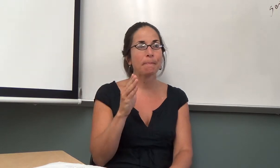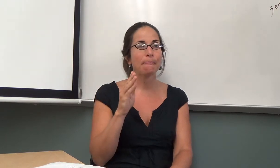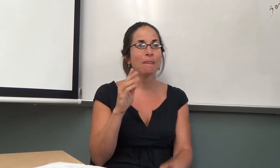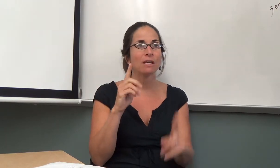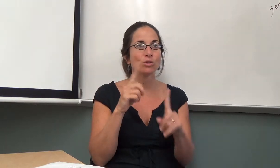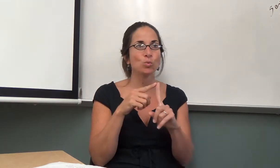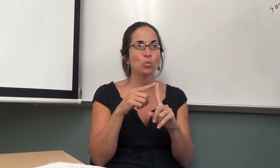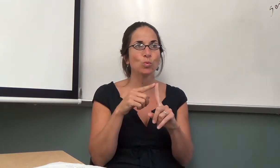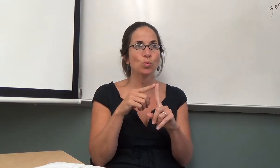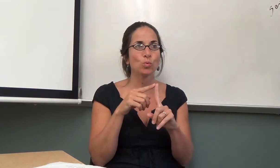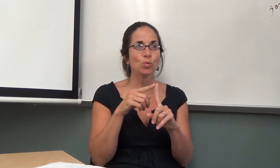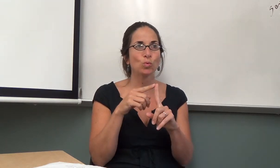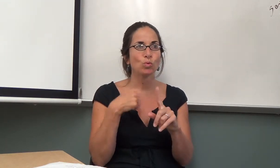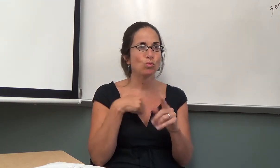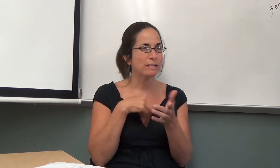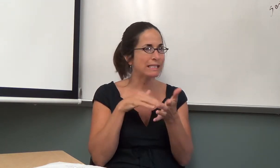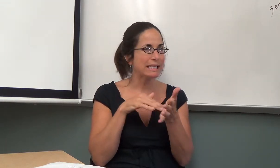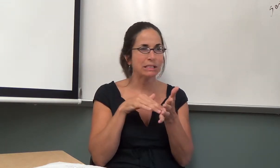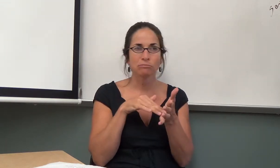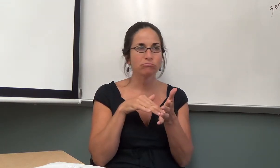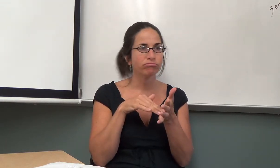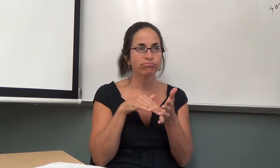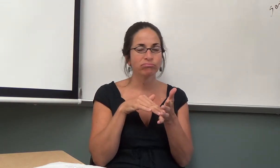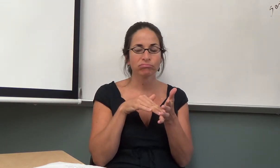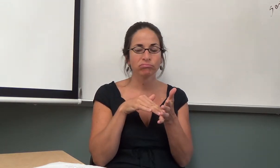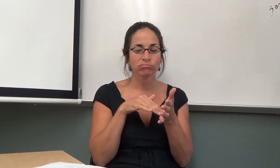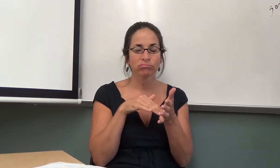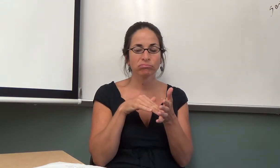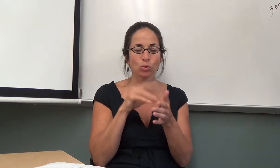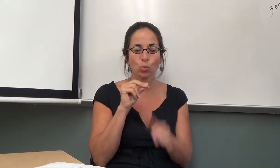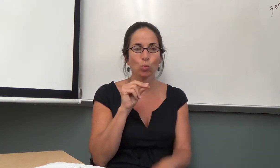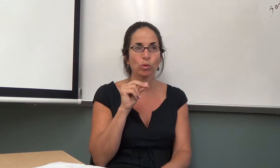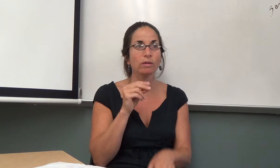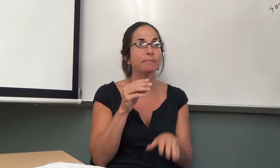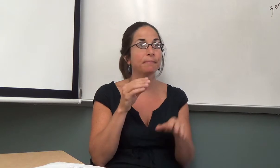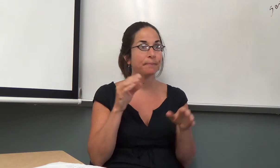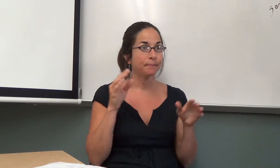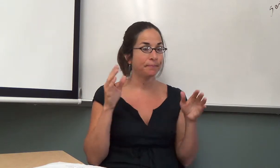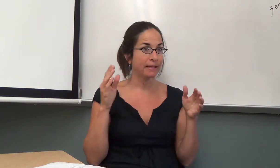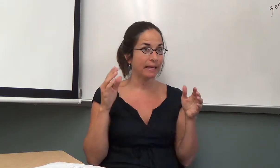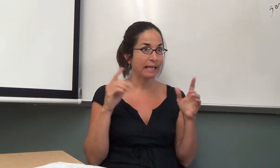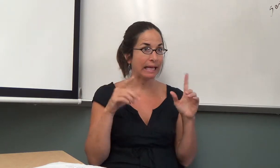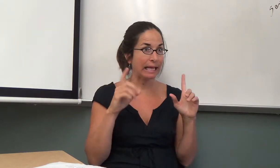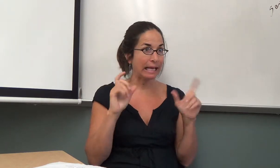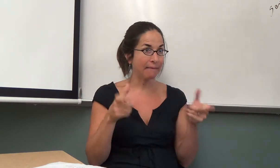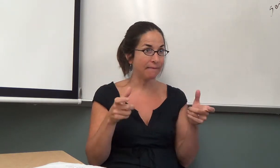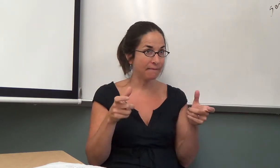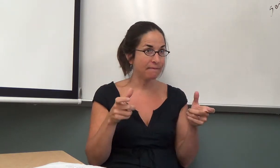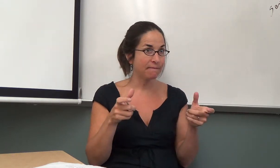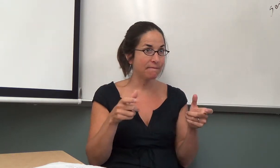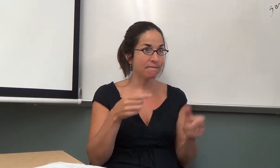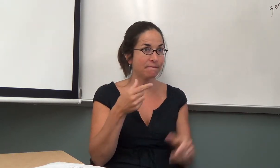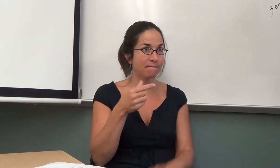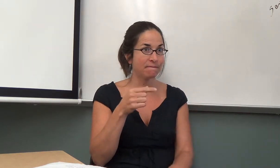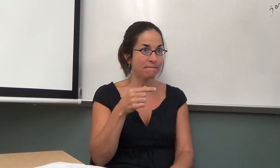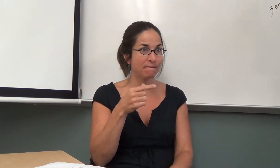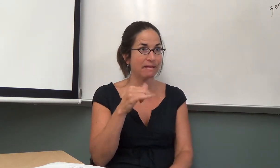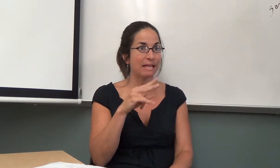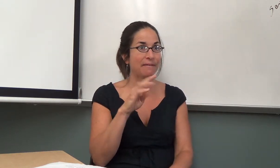to? Have we studied to? We haven't heard that word. No. All right, that's a no. How about give? Give. Oh, is